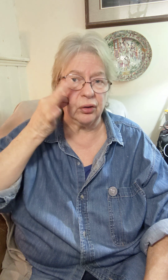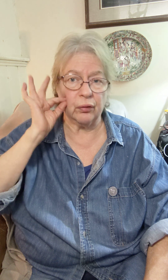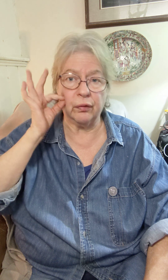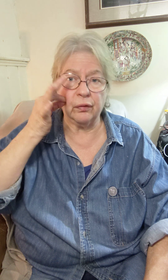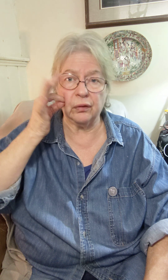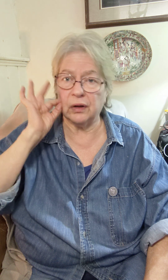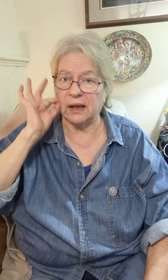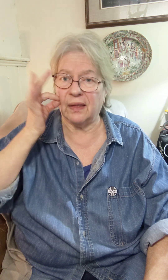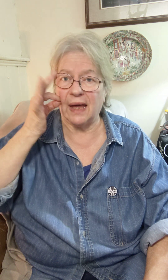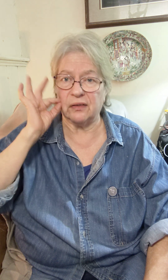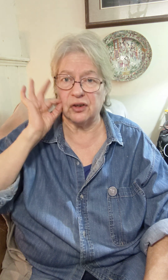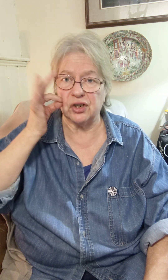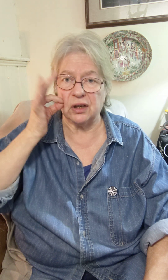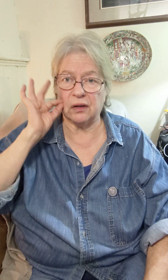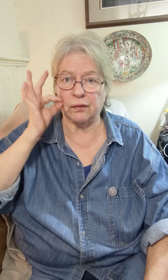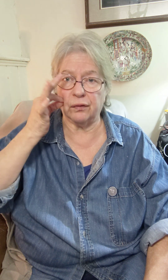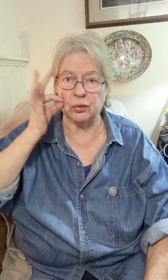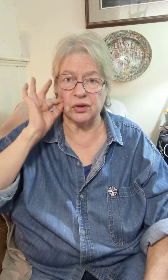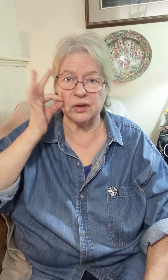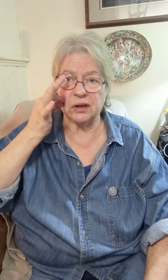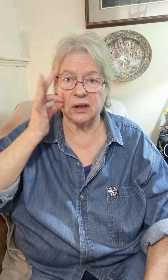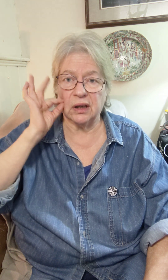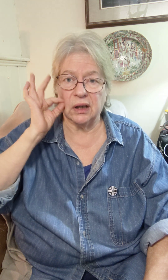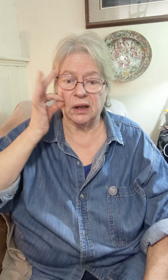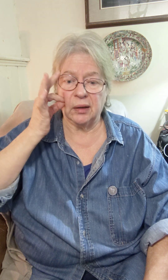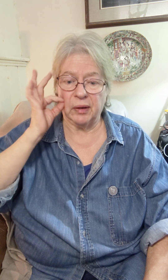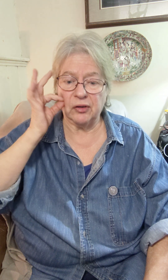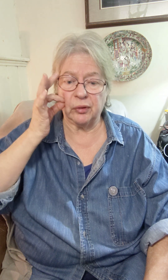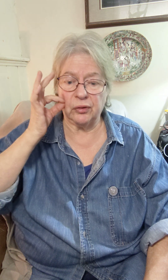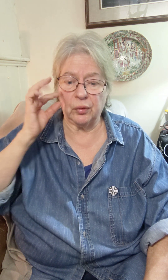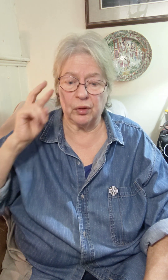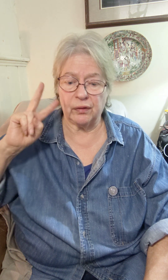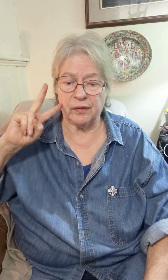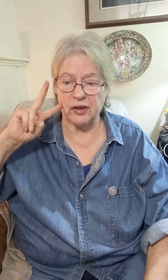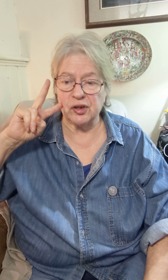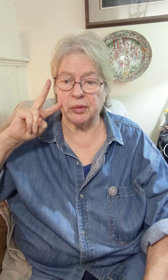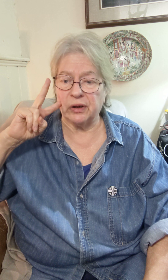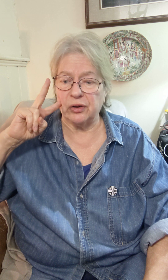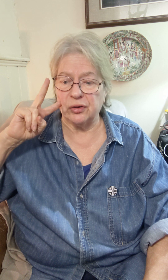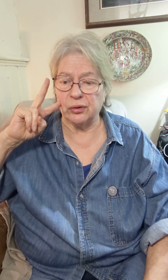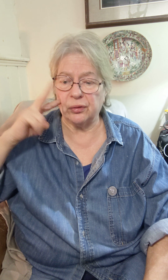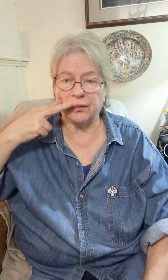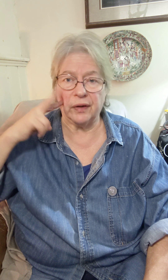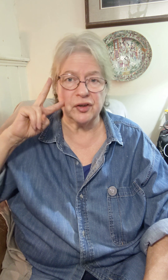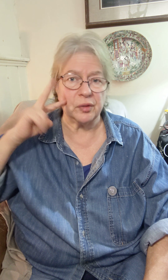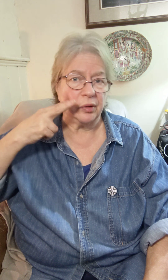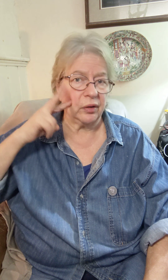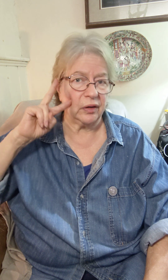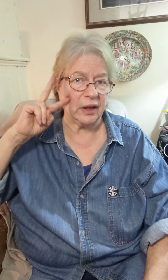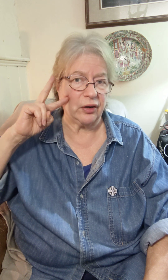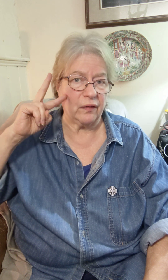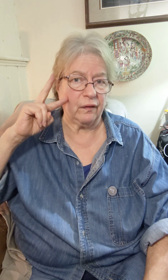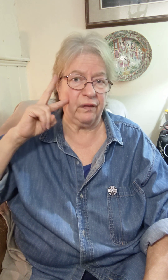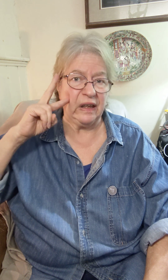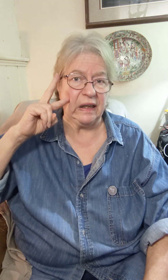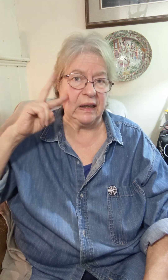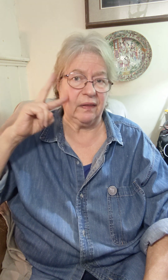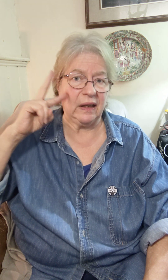go like that in the cheek. Fruit. Might as well do the word for vegetable here too. Vegetable. The letter V